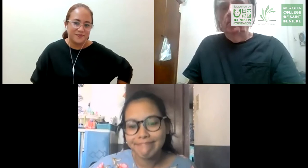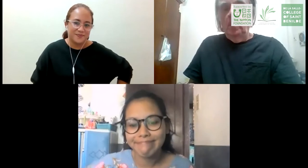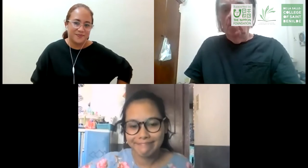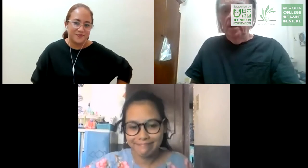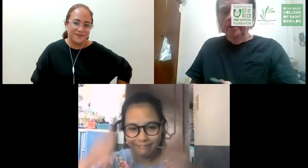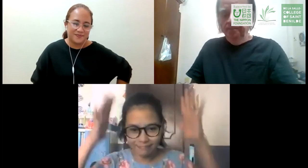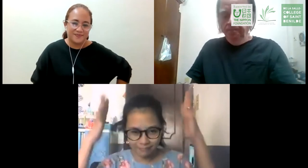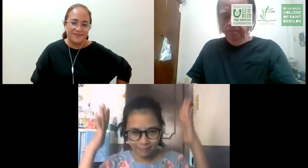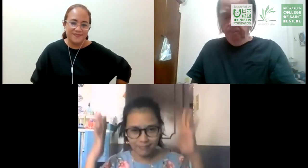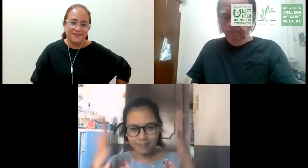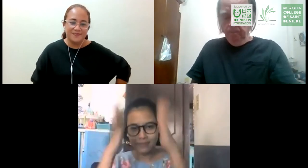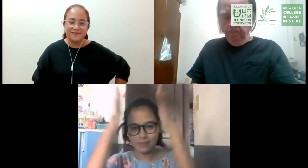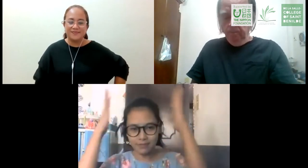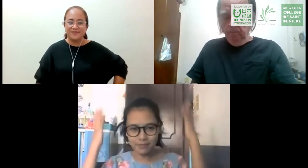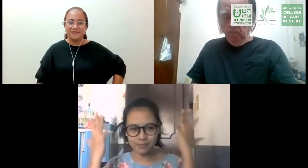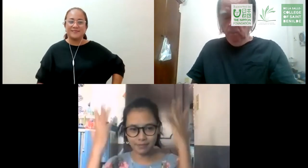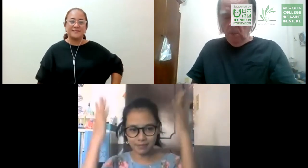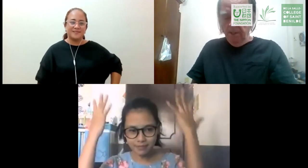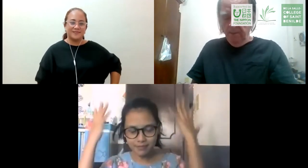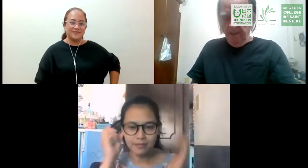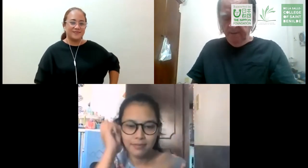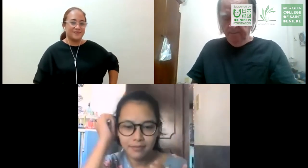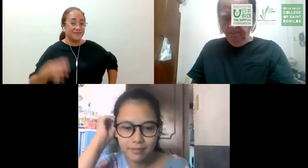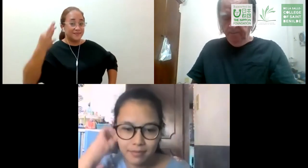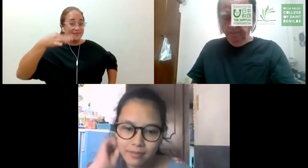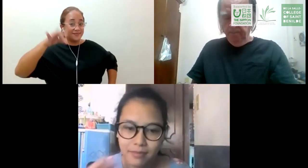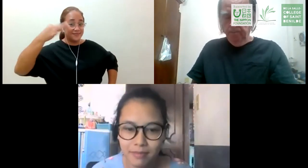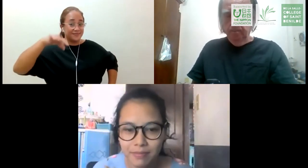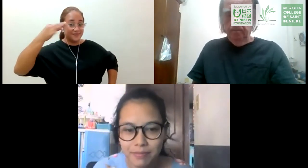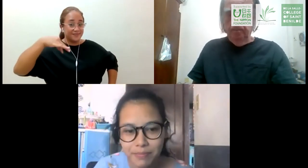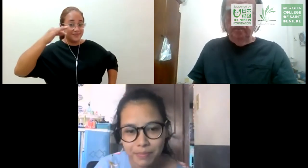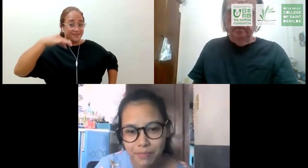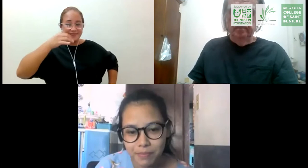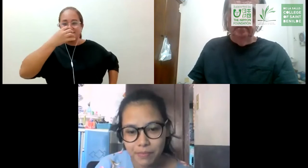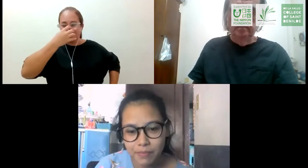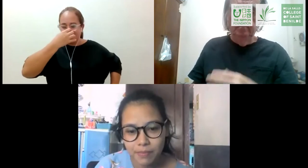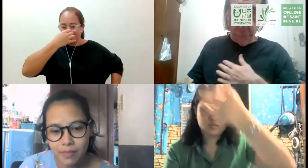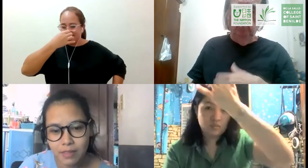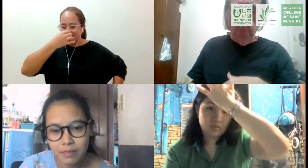Yes, sir. Okay. Meng has her hand up. Yes, Ming.